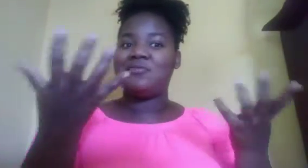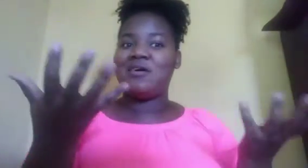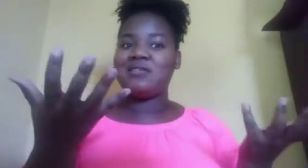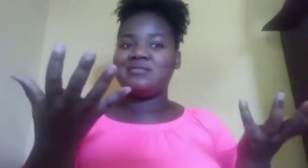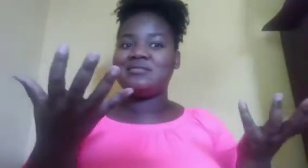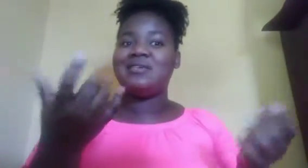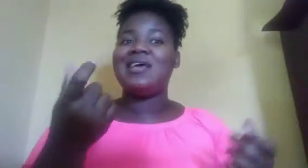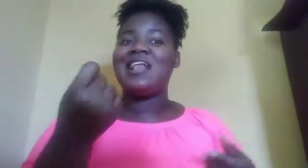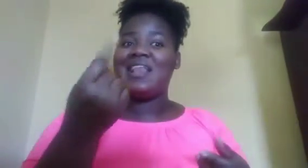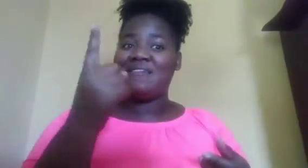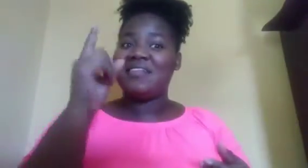We got what?